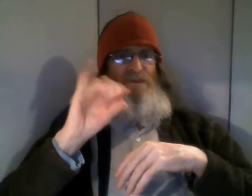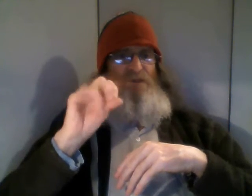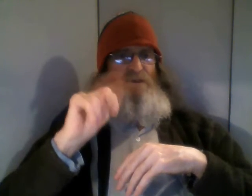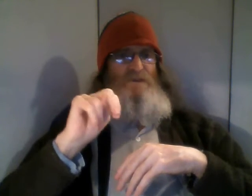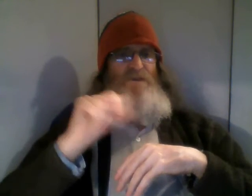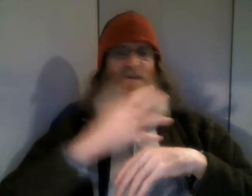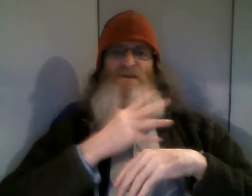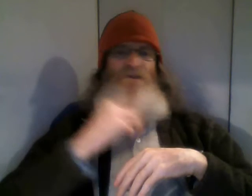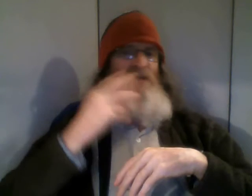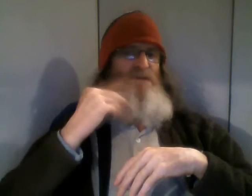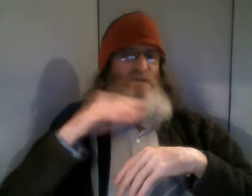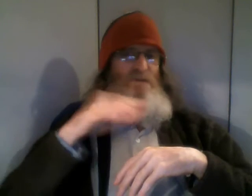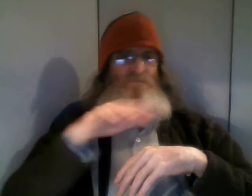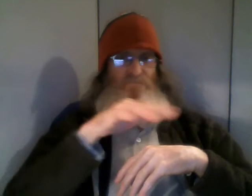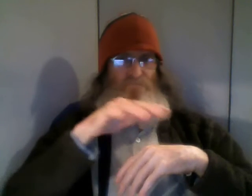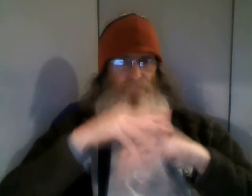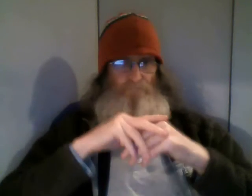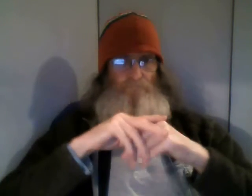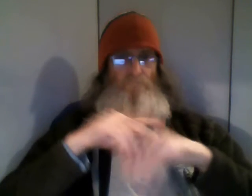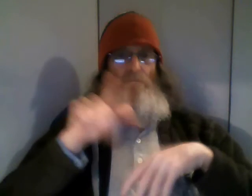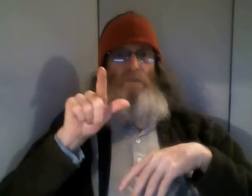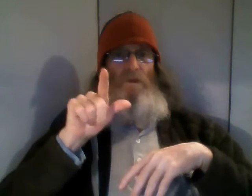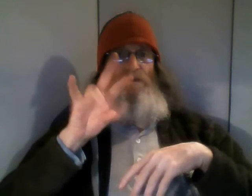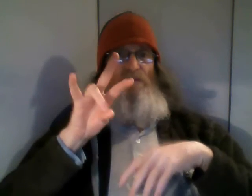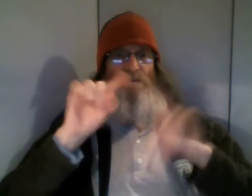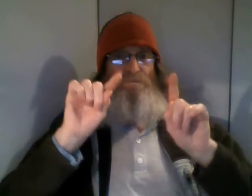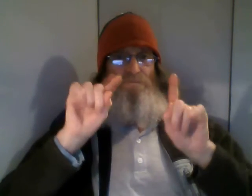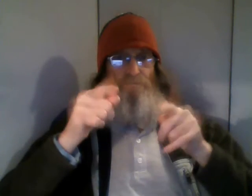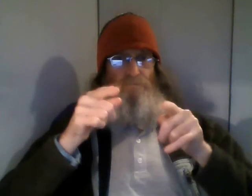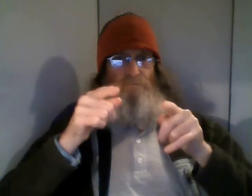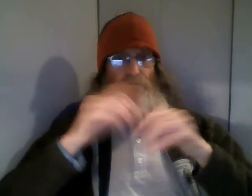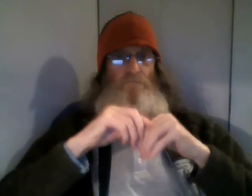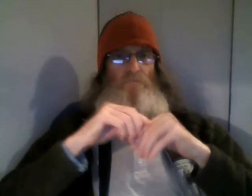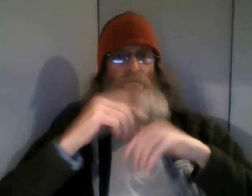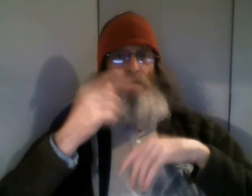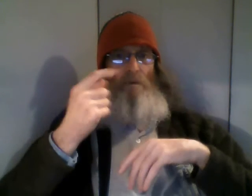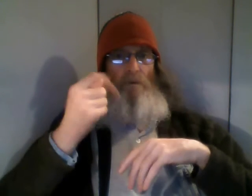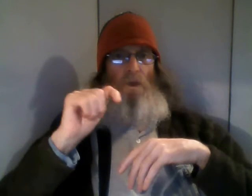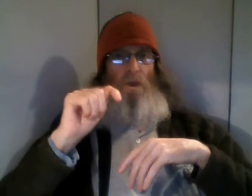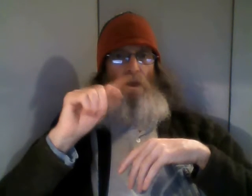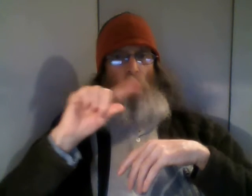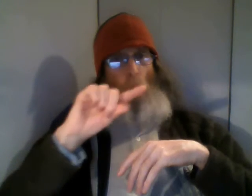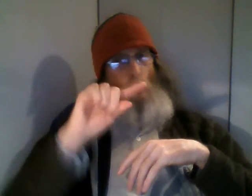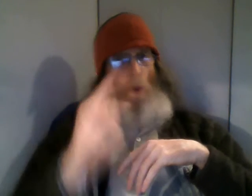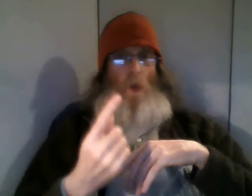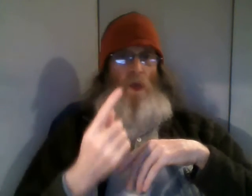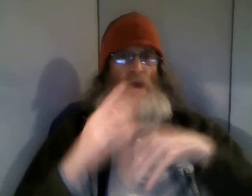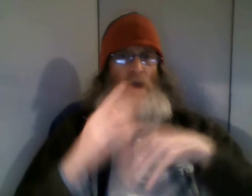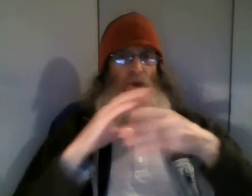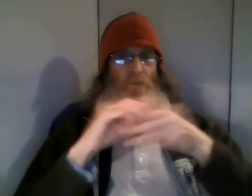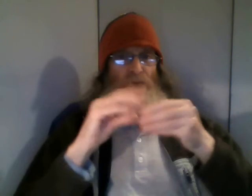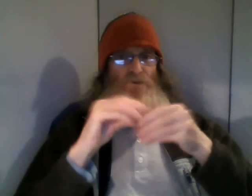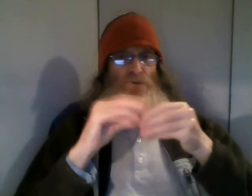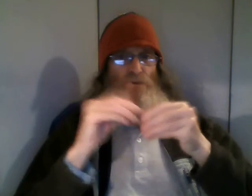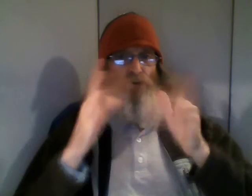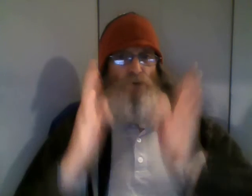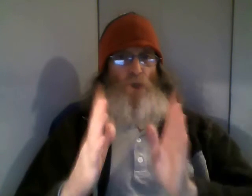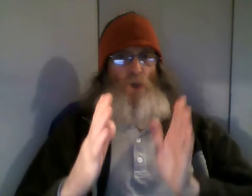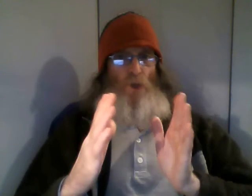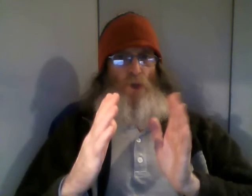see what that brings. And how you are, cool game bullseye the first time out? Here's hoping. Well, the important thing is